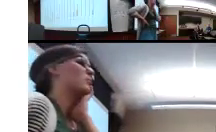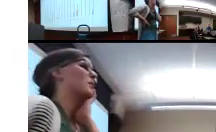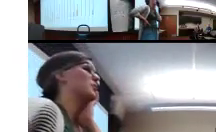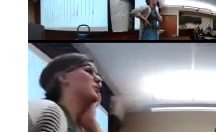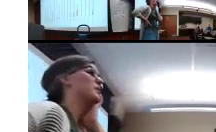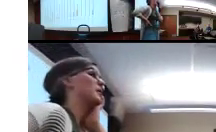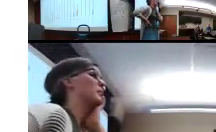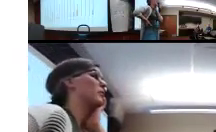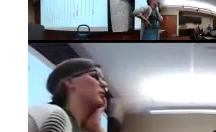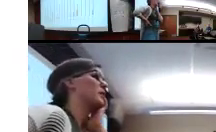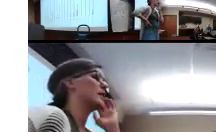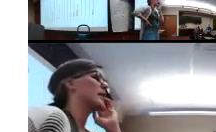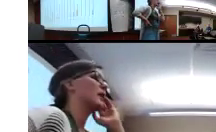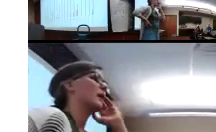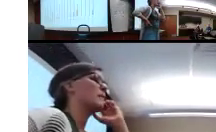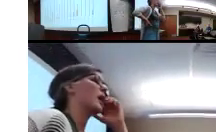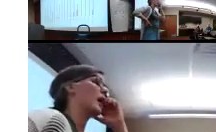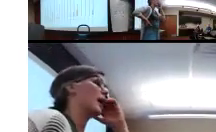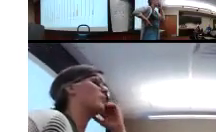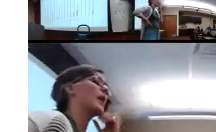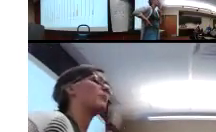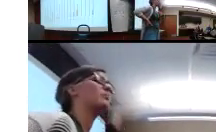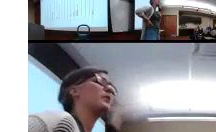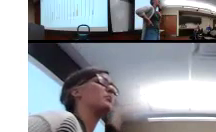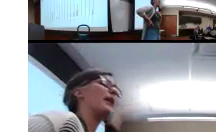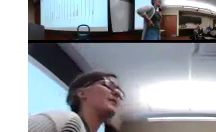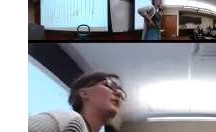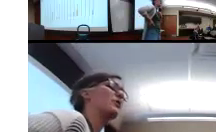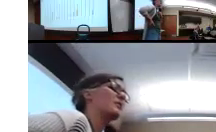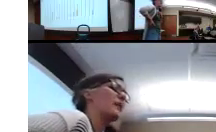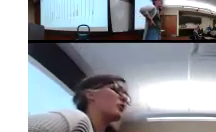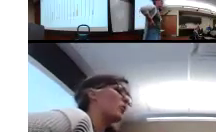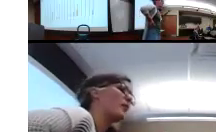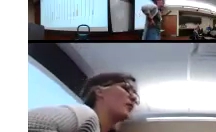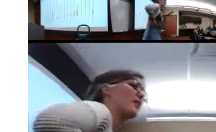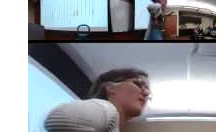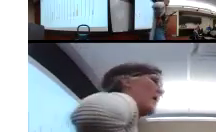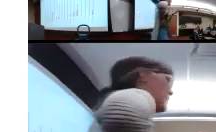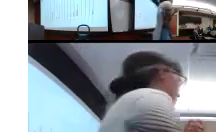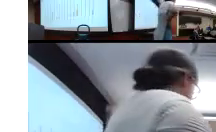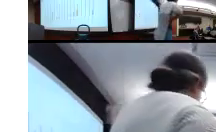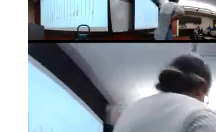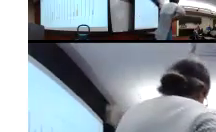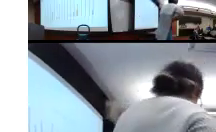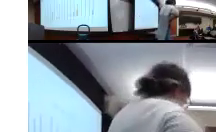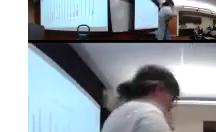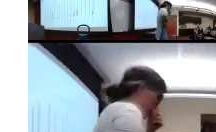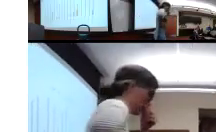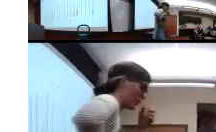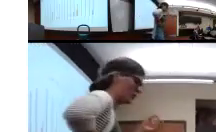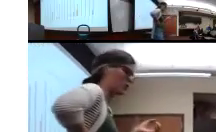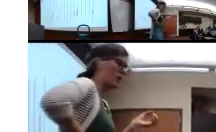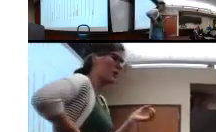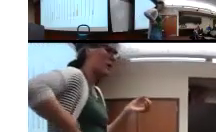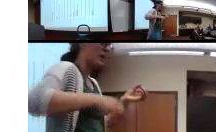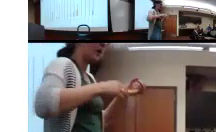So we probably won't be able to tease that apart very easily. I would be surprised if it doesn't matter. So one of the things that I keep thinking about is, you